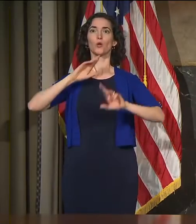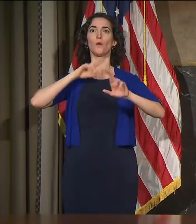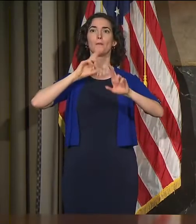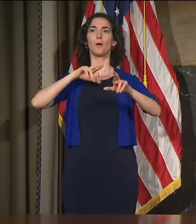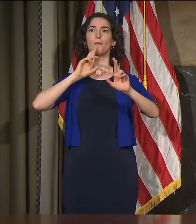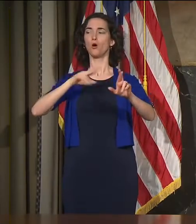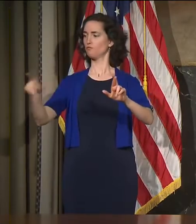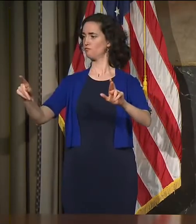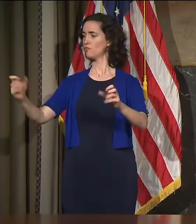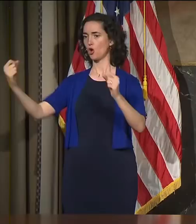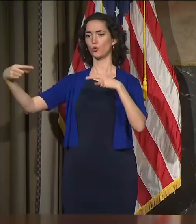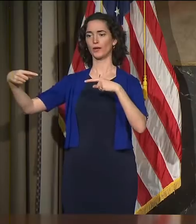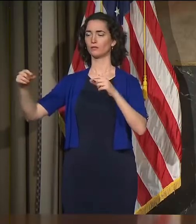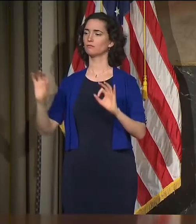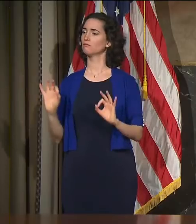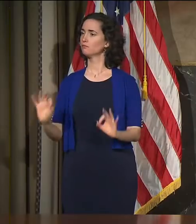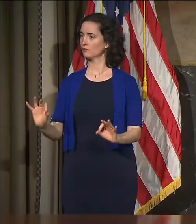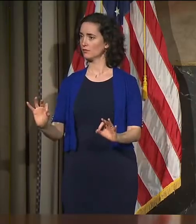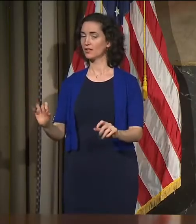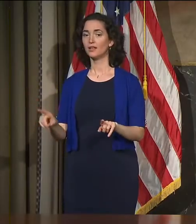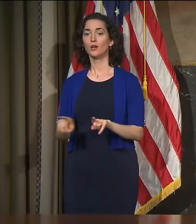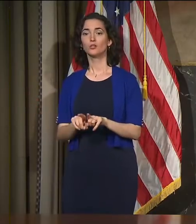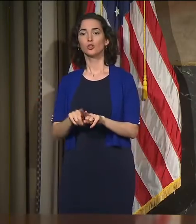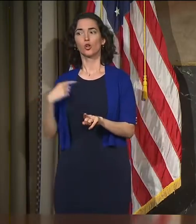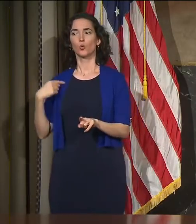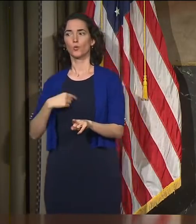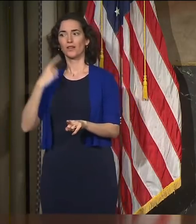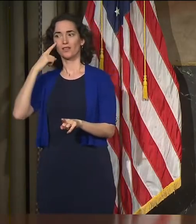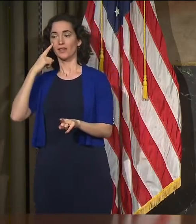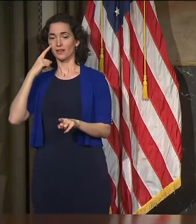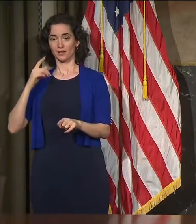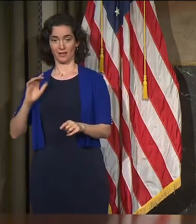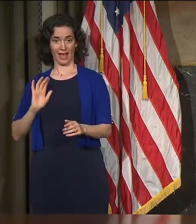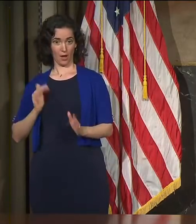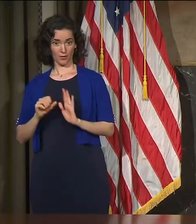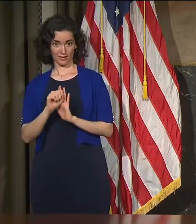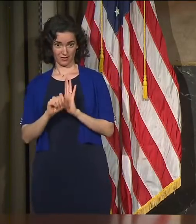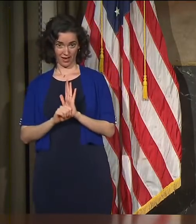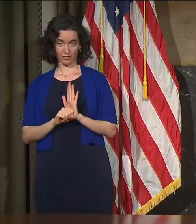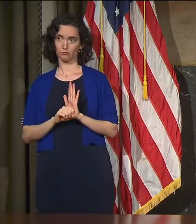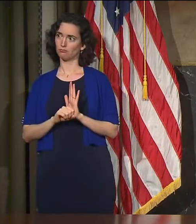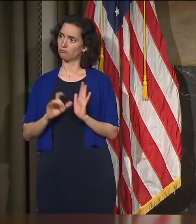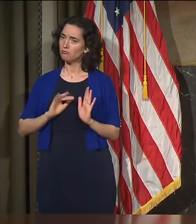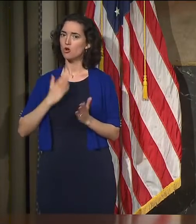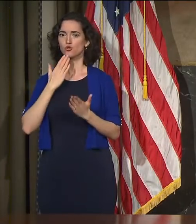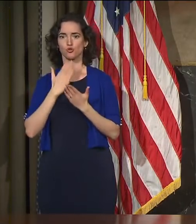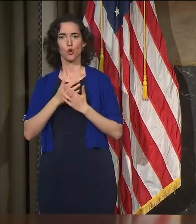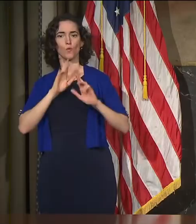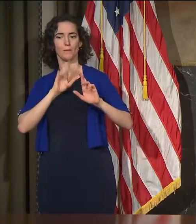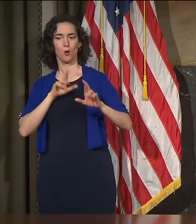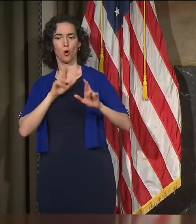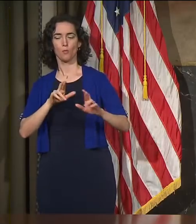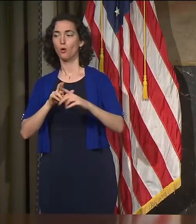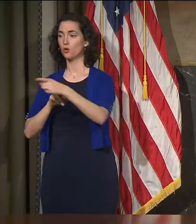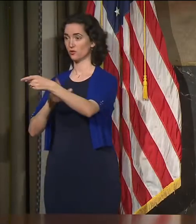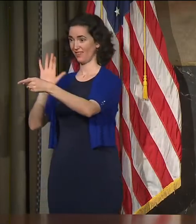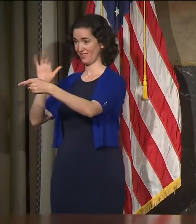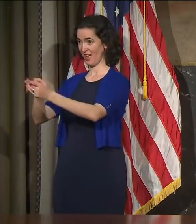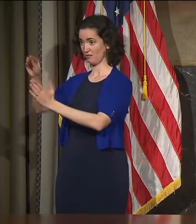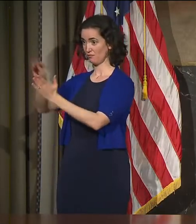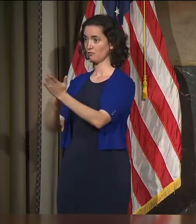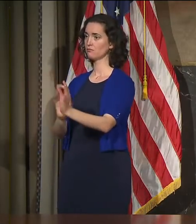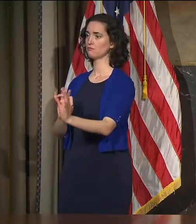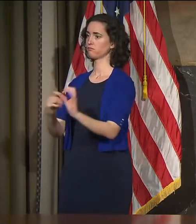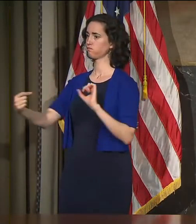think that amongst all sites out there, we have some of the best data reporting, and the report validated that. So we felt really good about that.